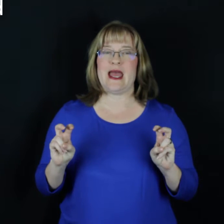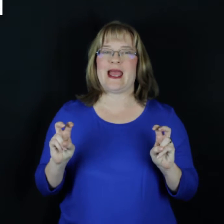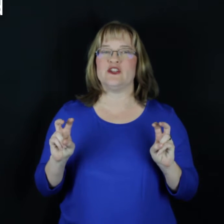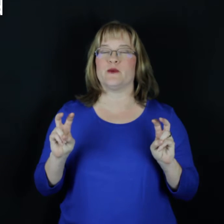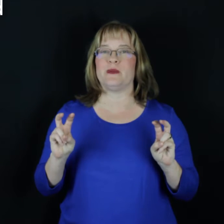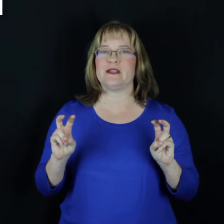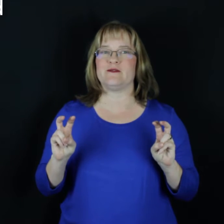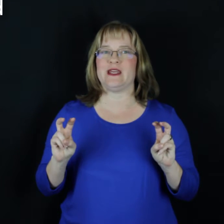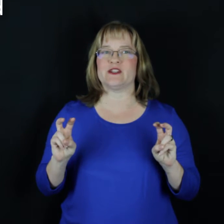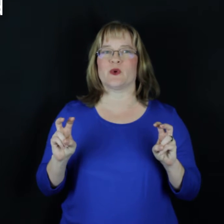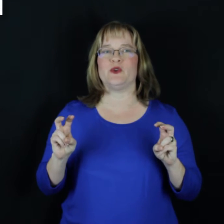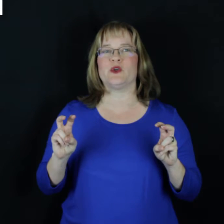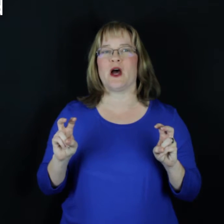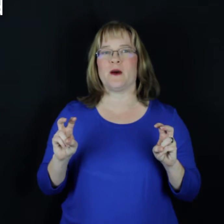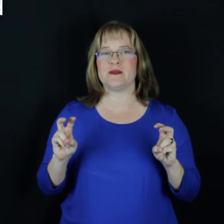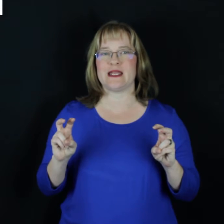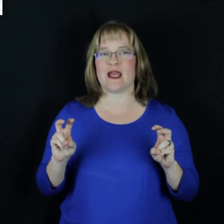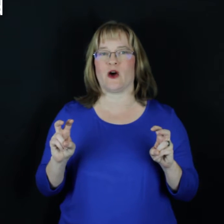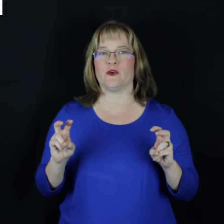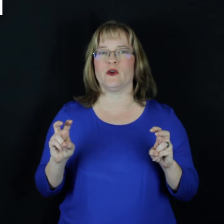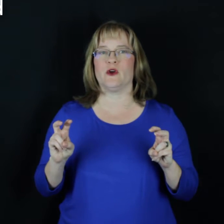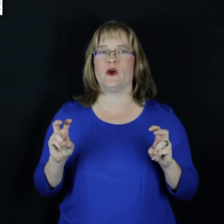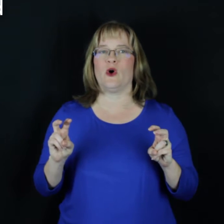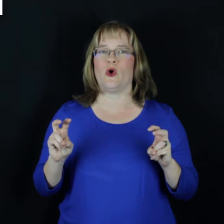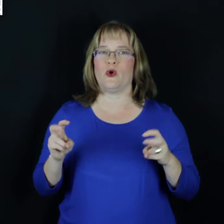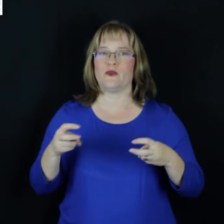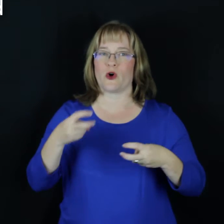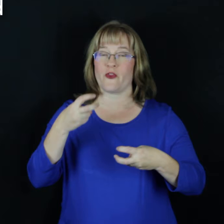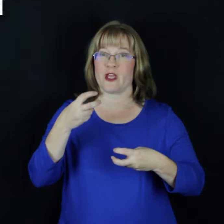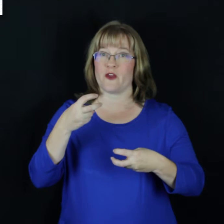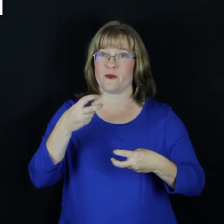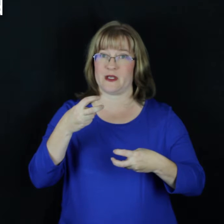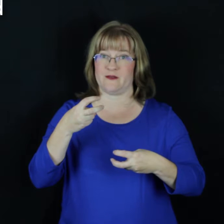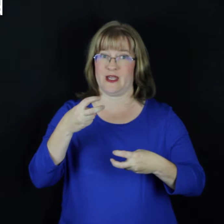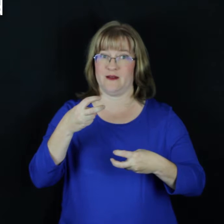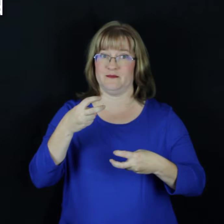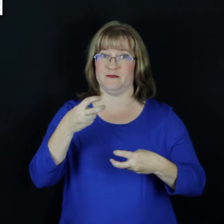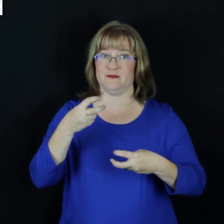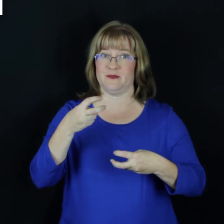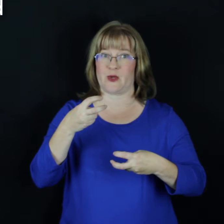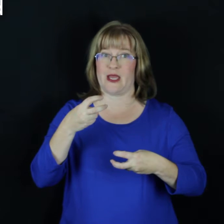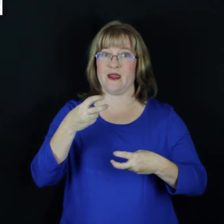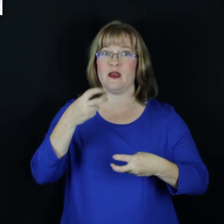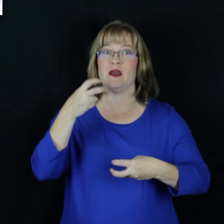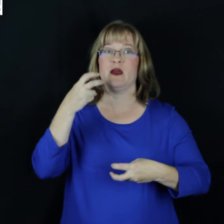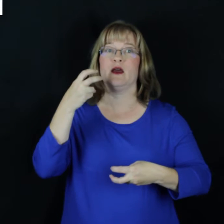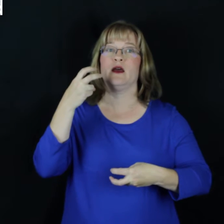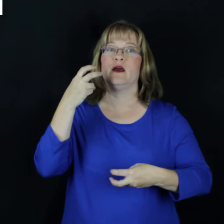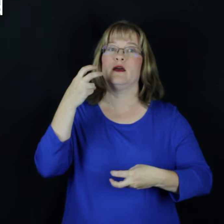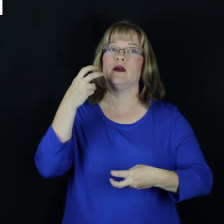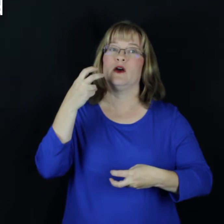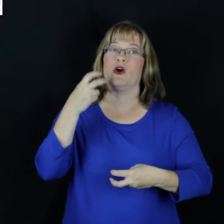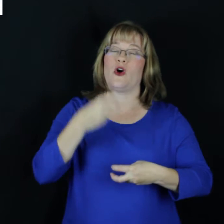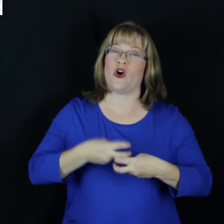And your bent V is going to come down over on the other bent V. Okay?